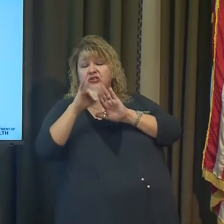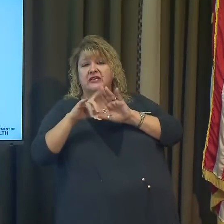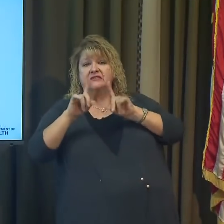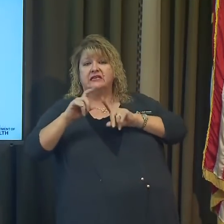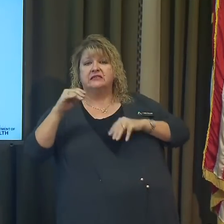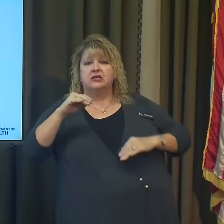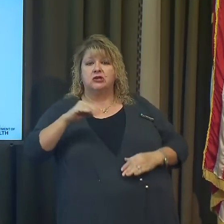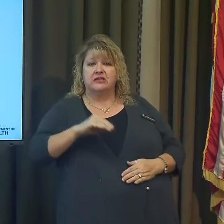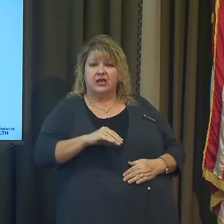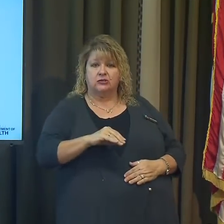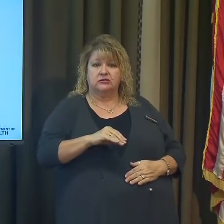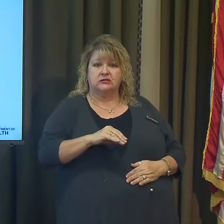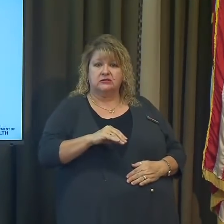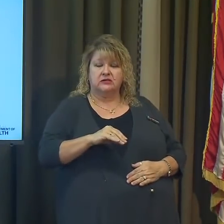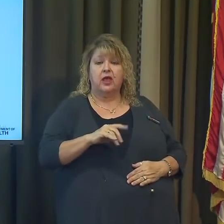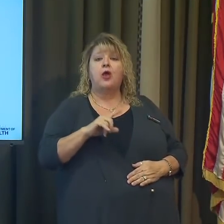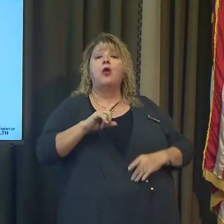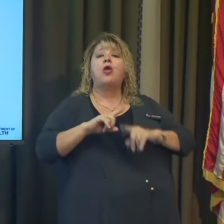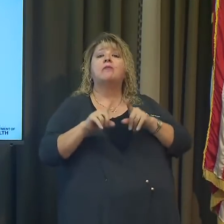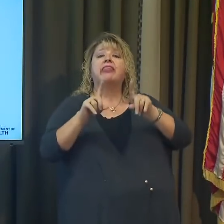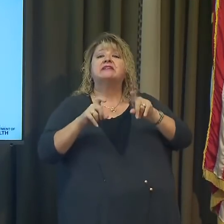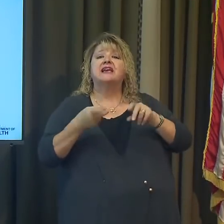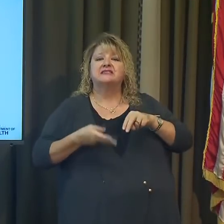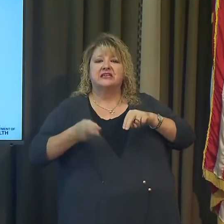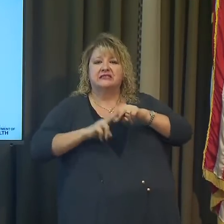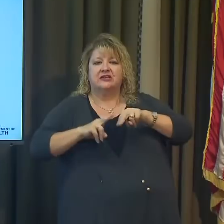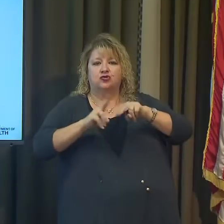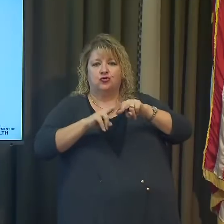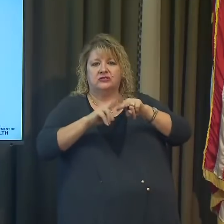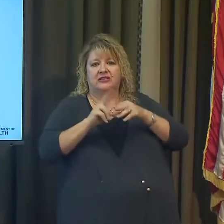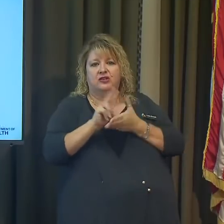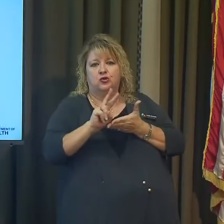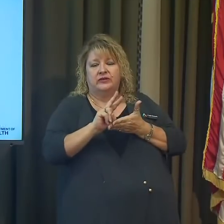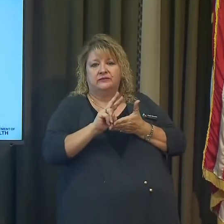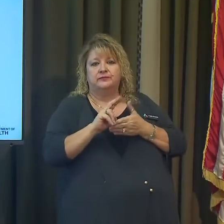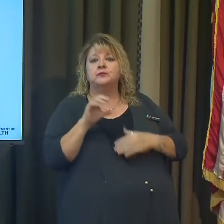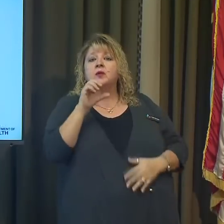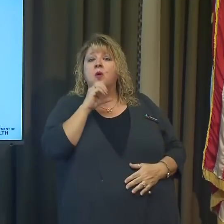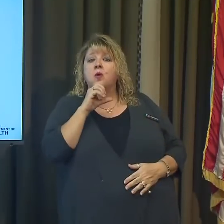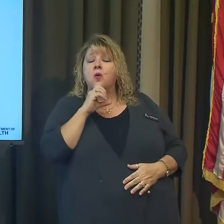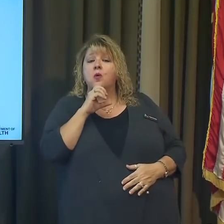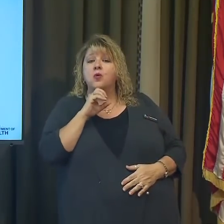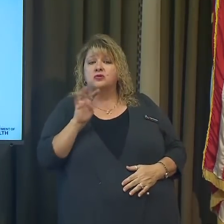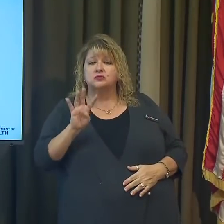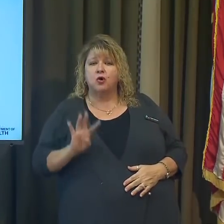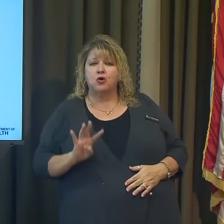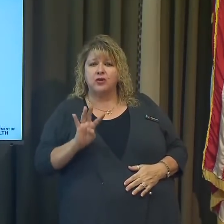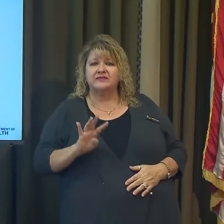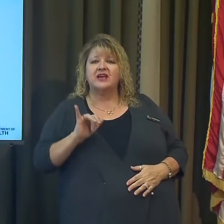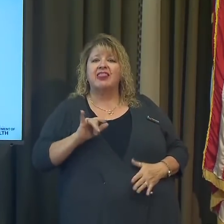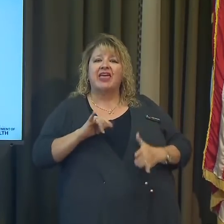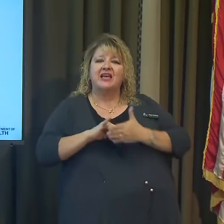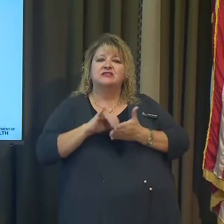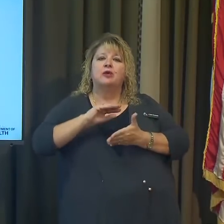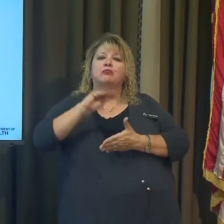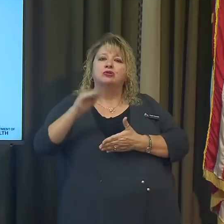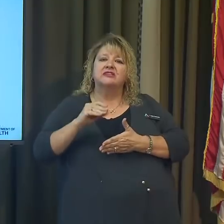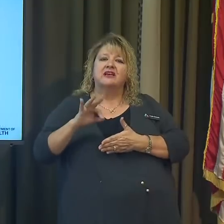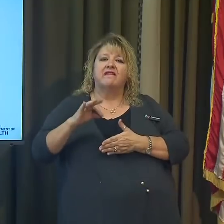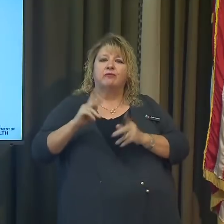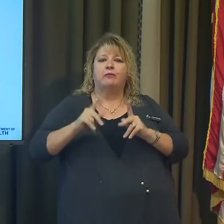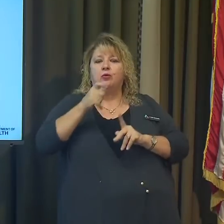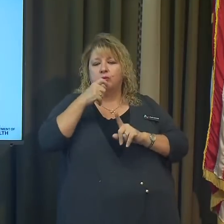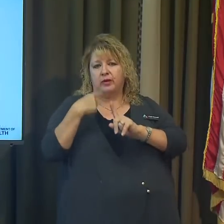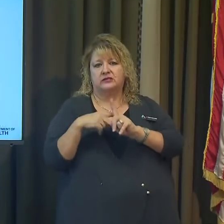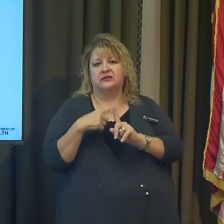now over the past 2 weeks picking back up. The bottom orange bar graphs are percent positivity. As the governor said,